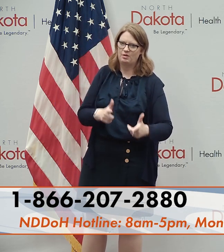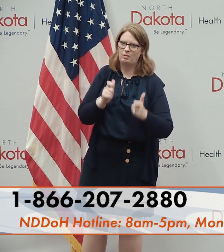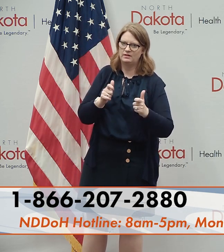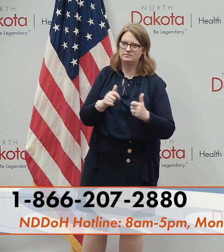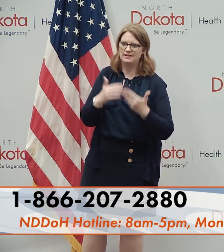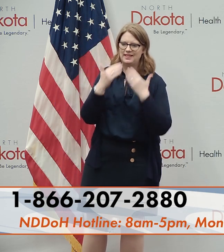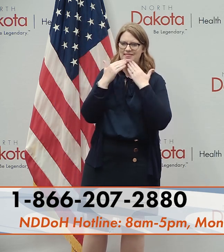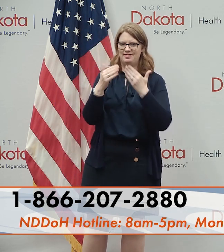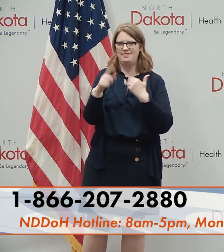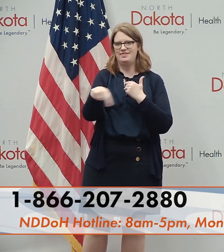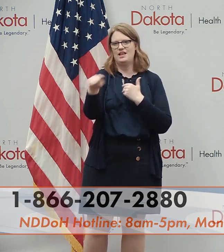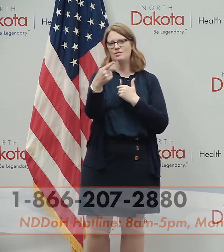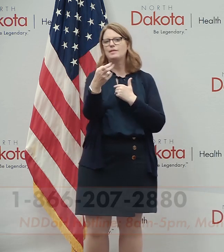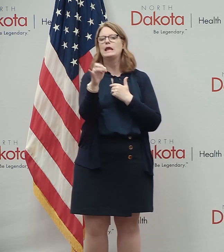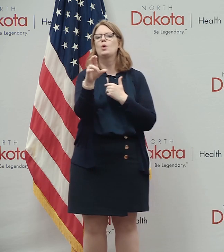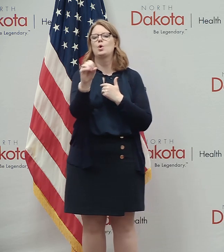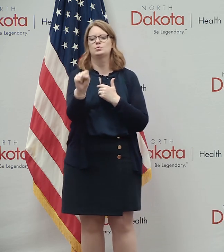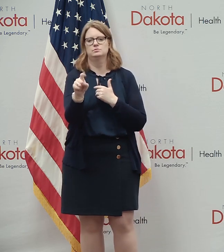you, hotline heroes.